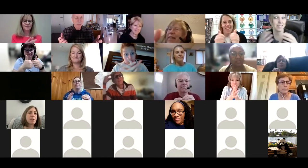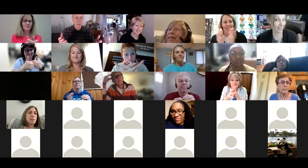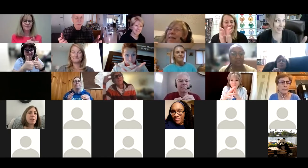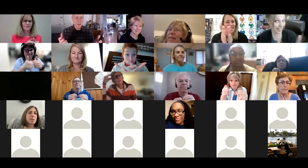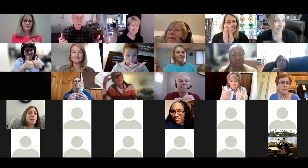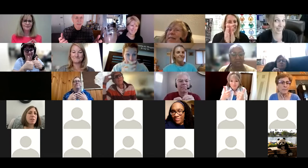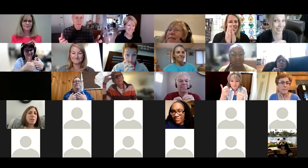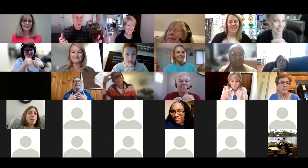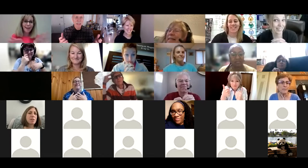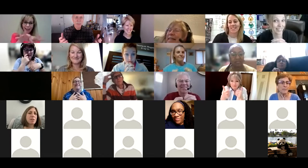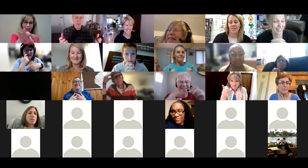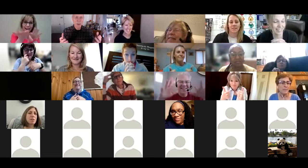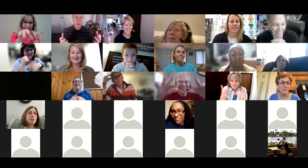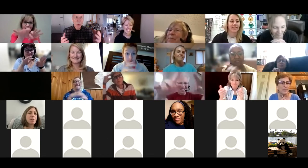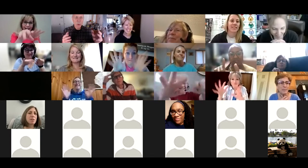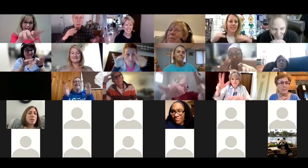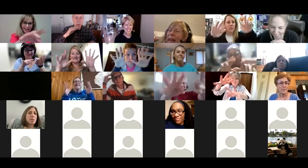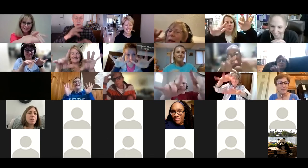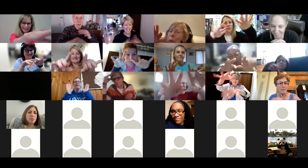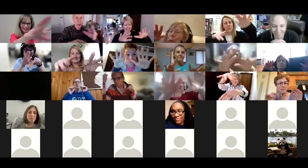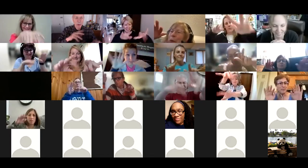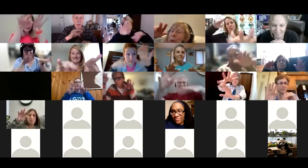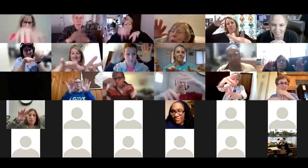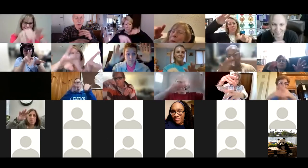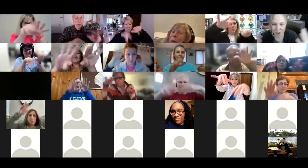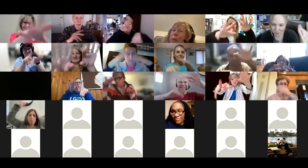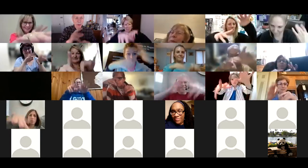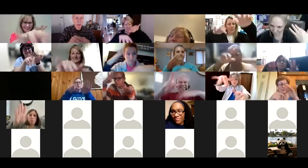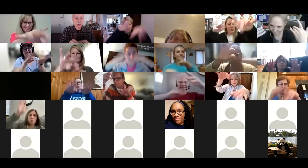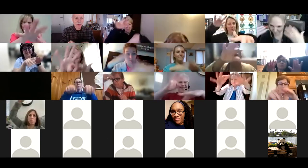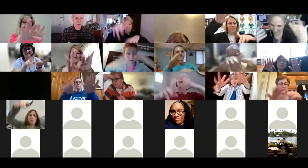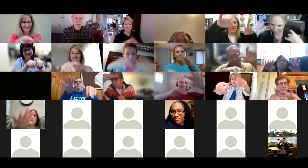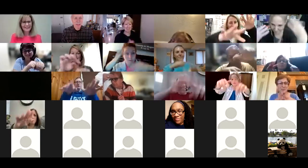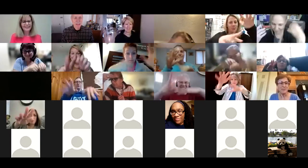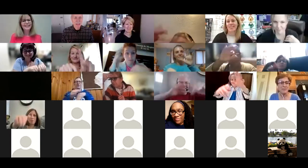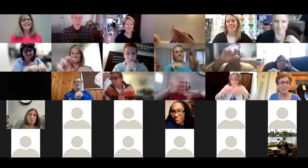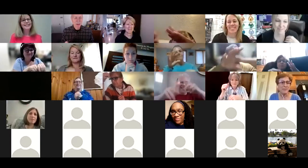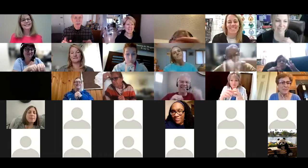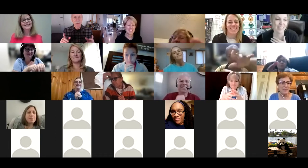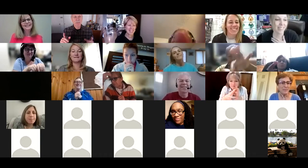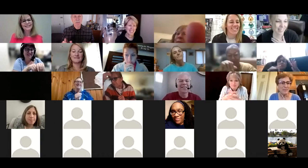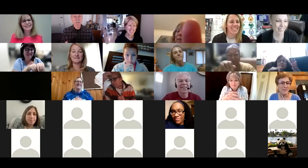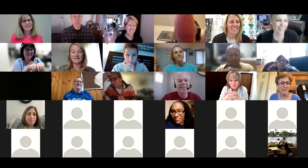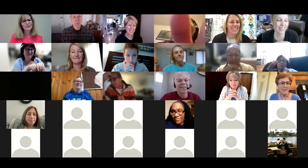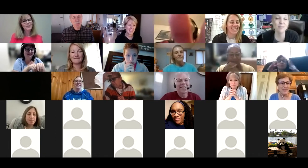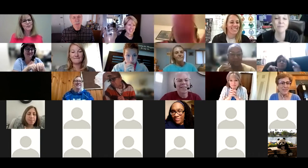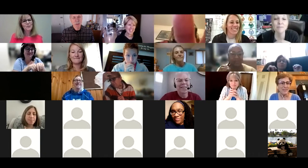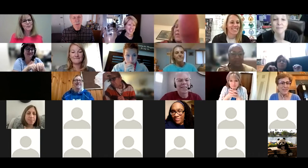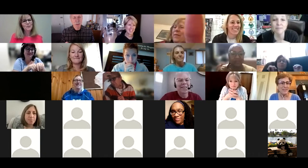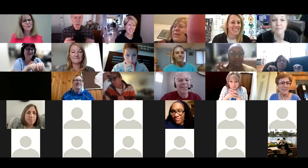it. Give her a 10-finger rolling woo. Woo. And Dorothy, when you